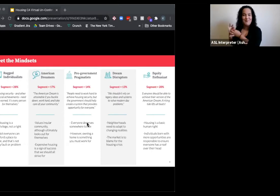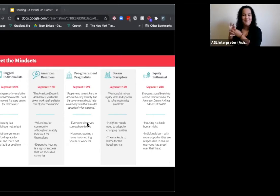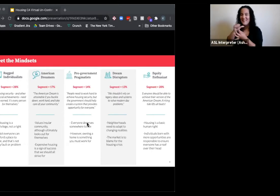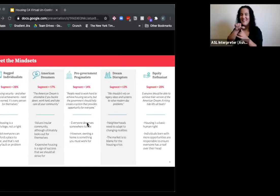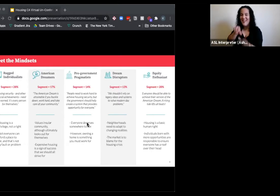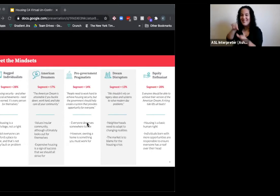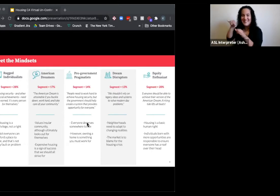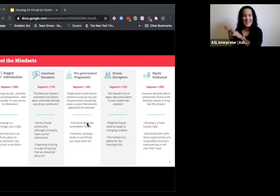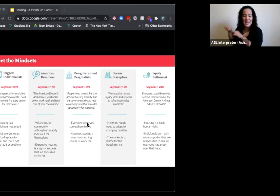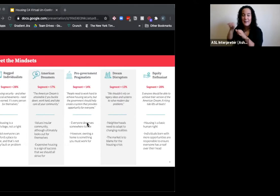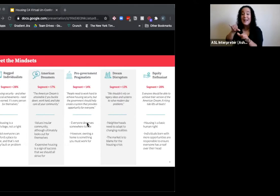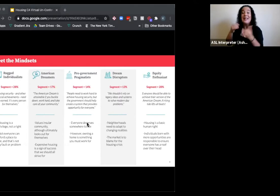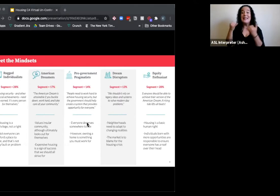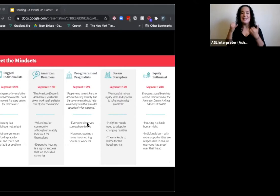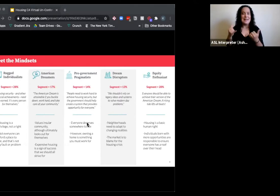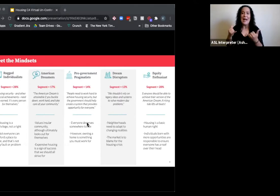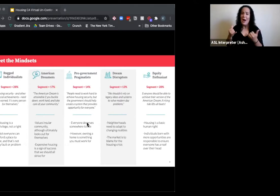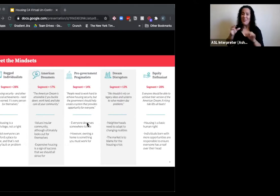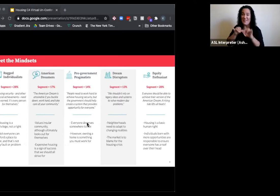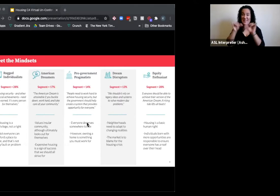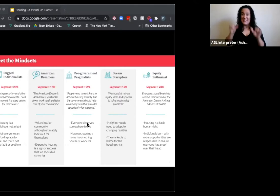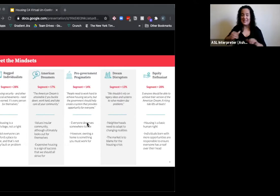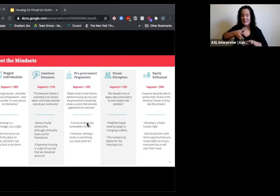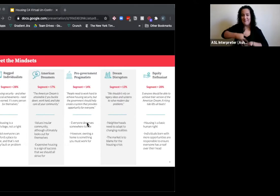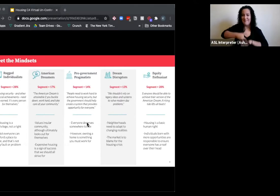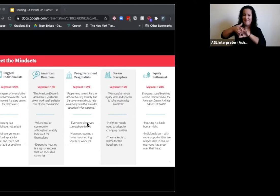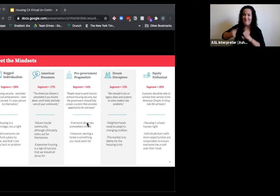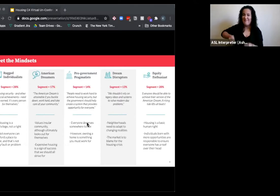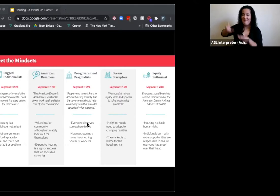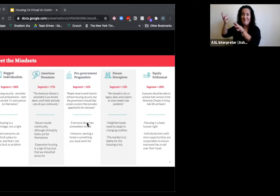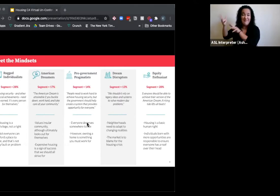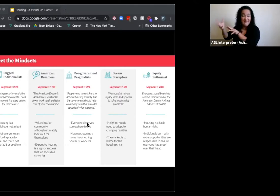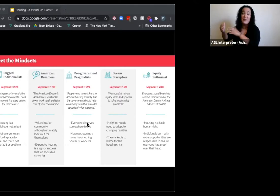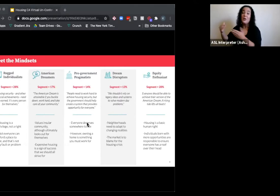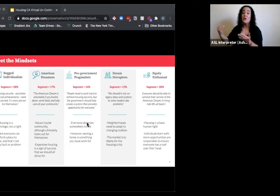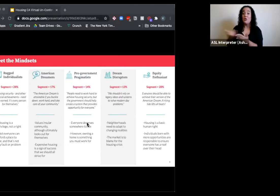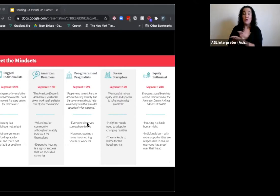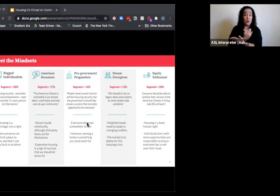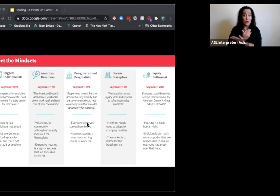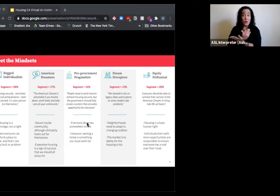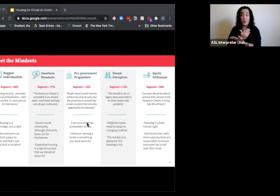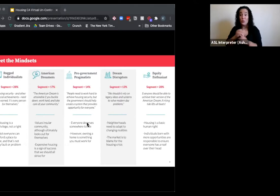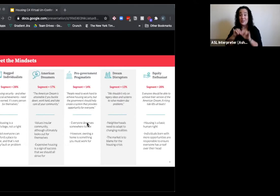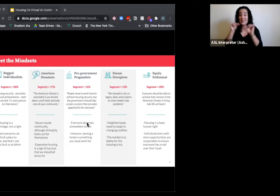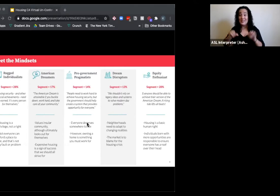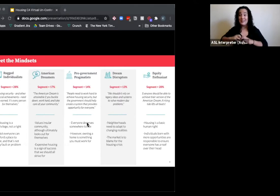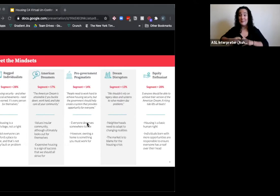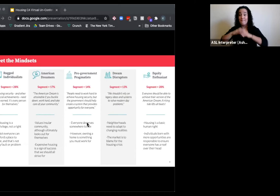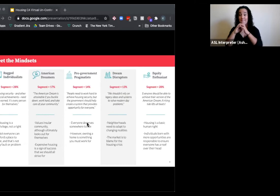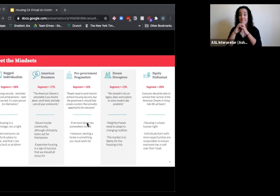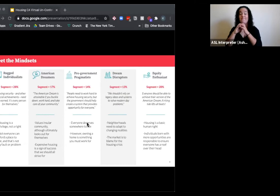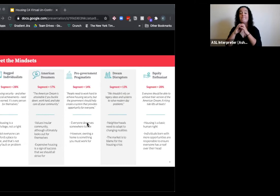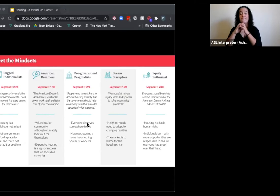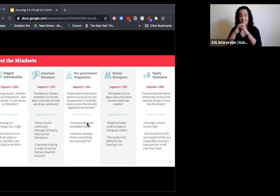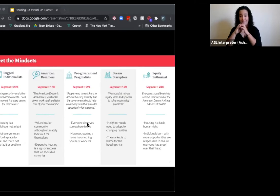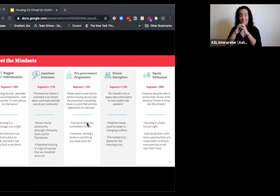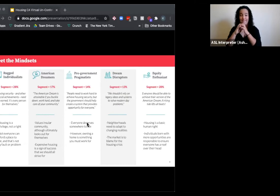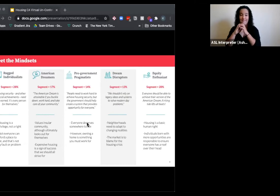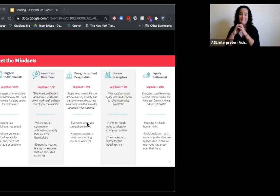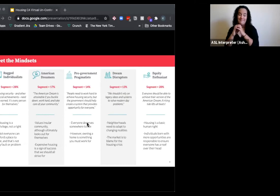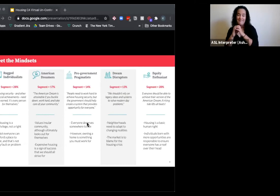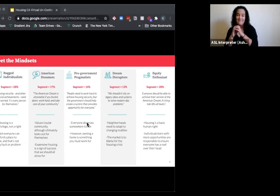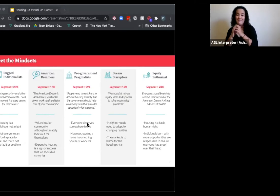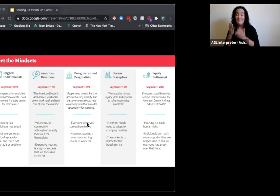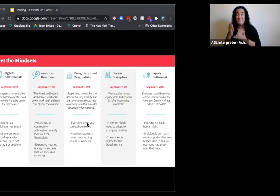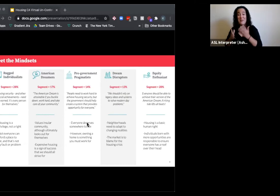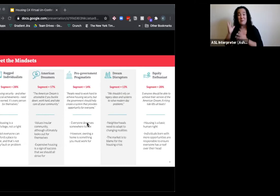system, a new form of operating, and a new form of social organizing that is very different than what we may have inherited from